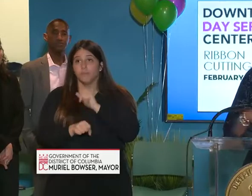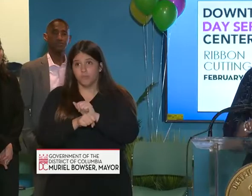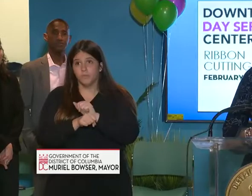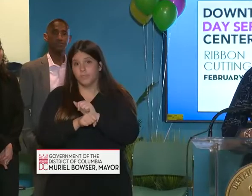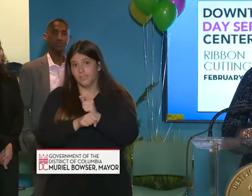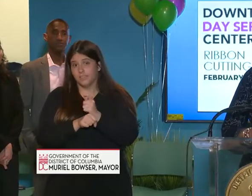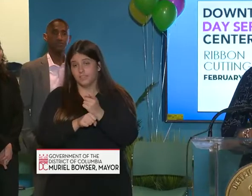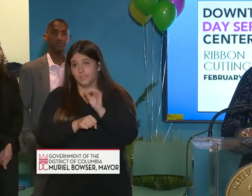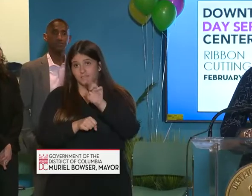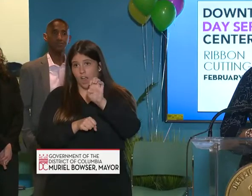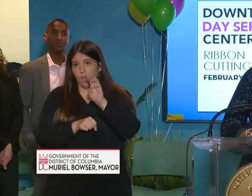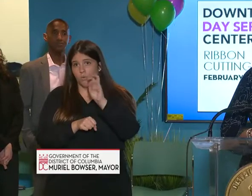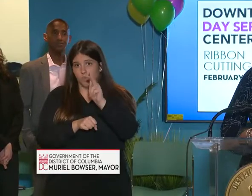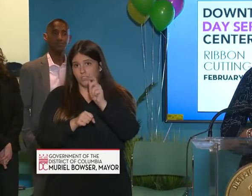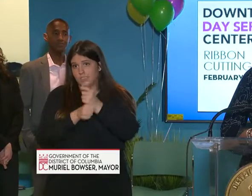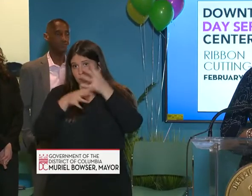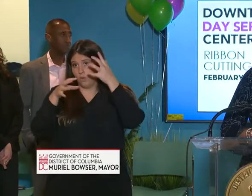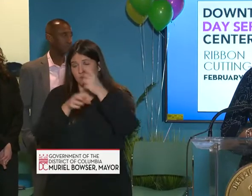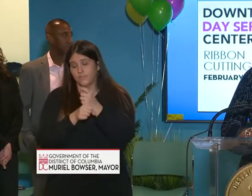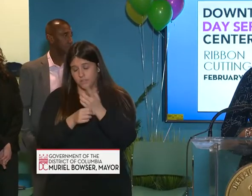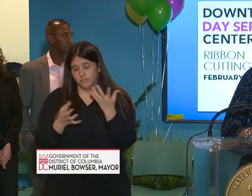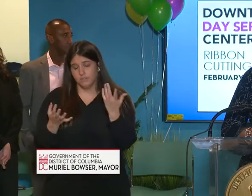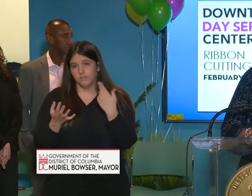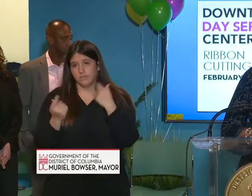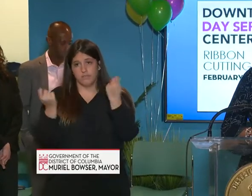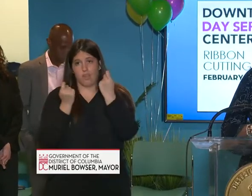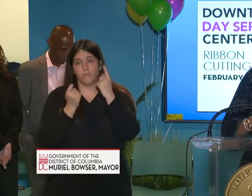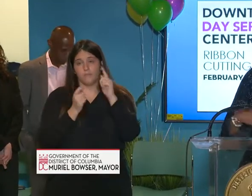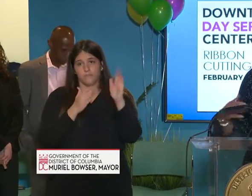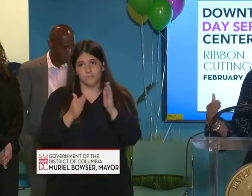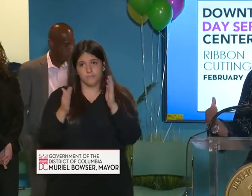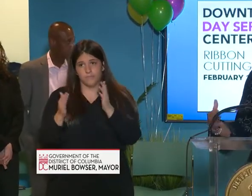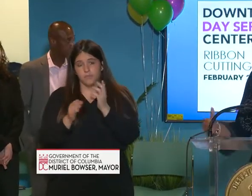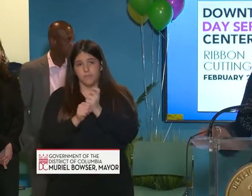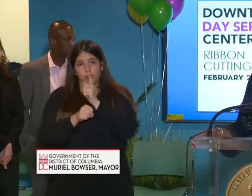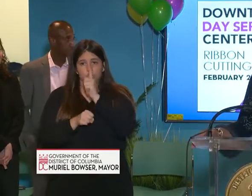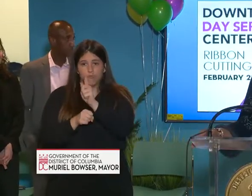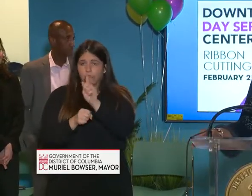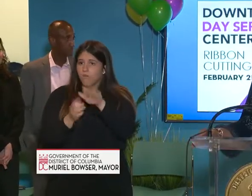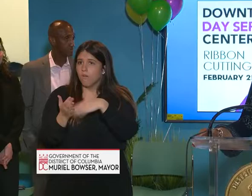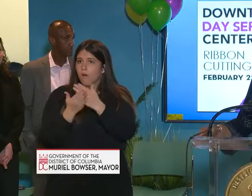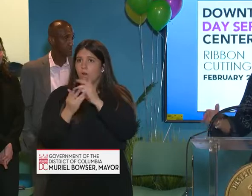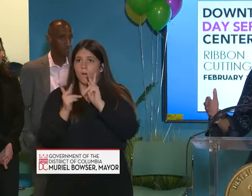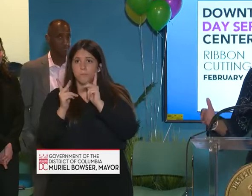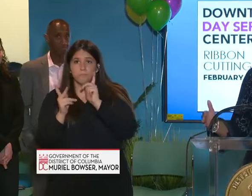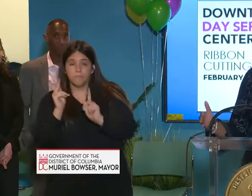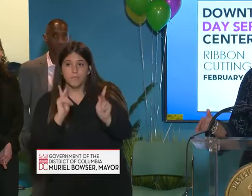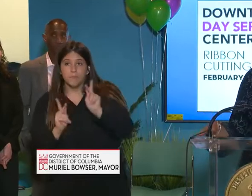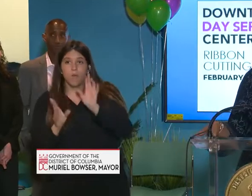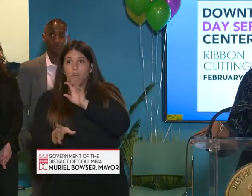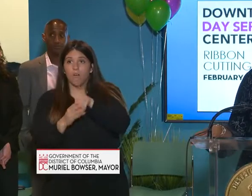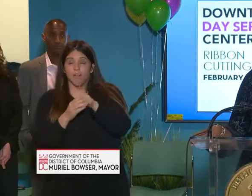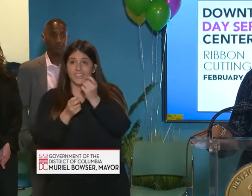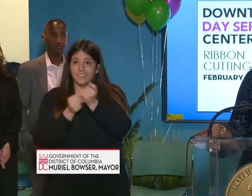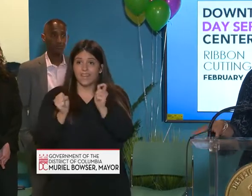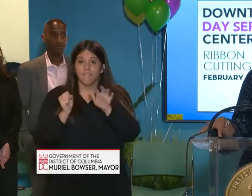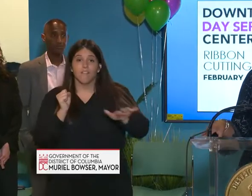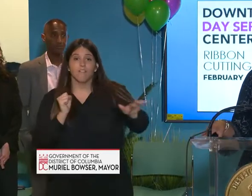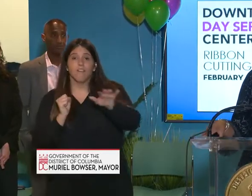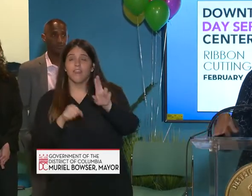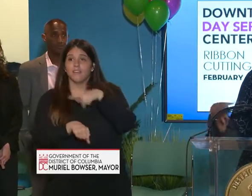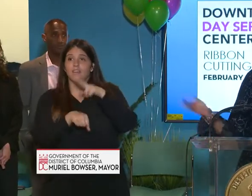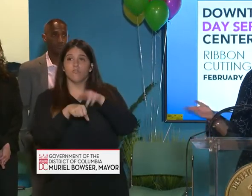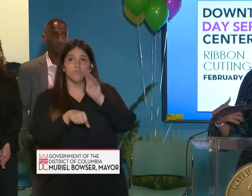literally, to celebrate the event, and planning for that to make sure that all the participants are safe down on the